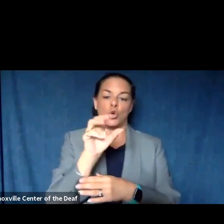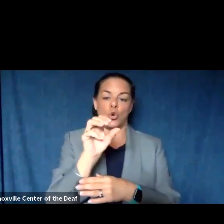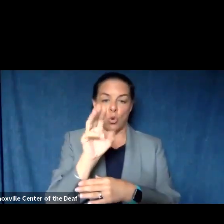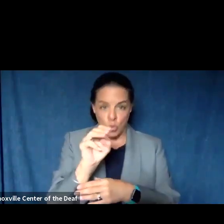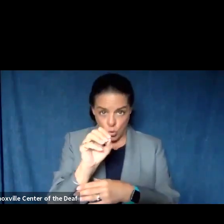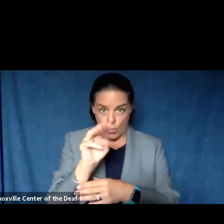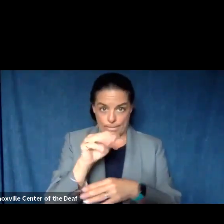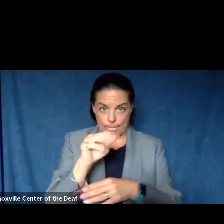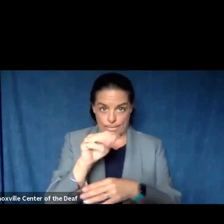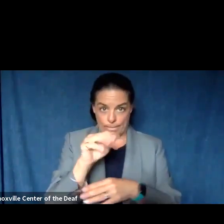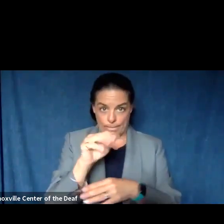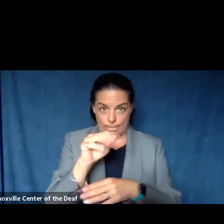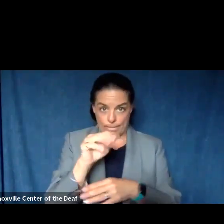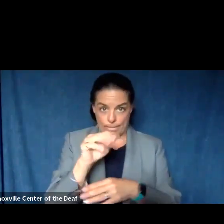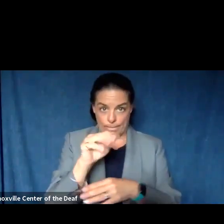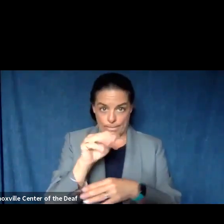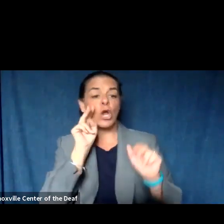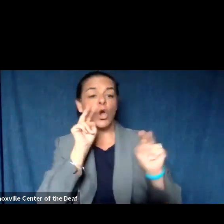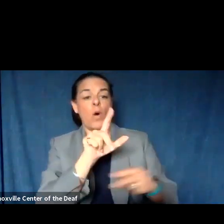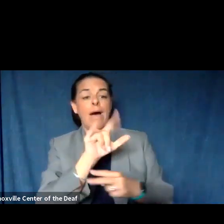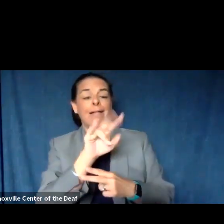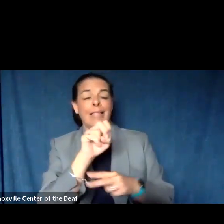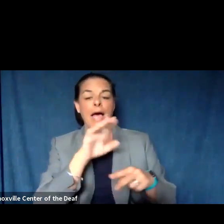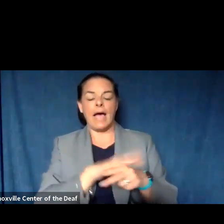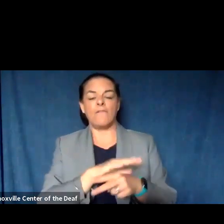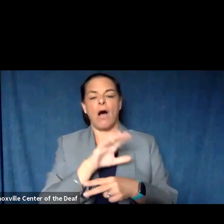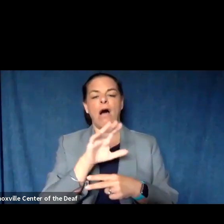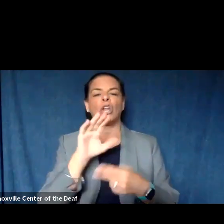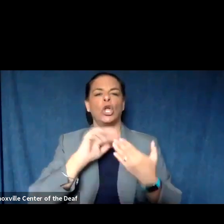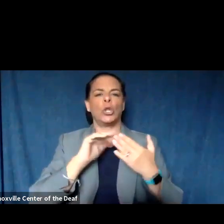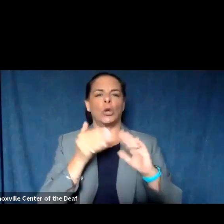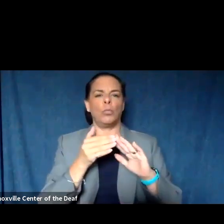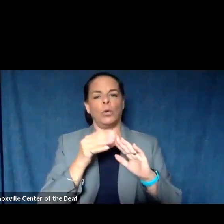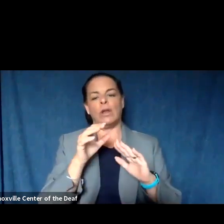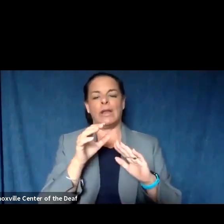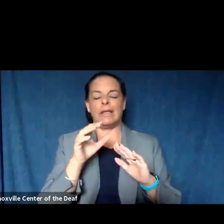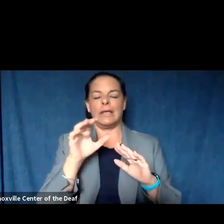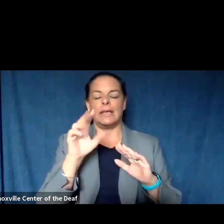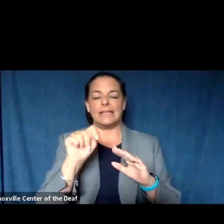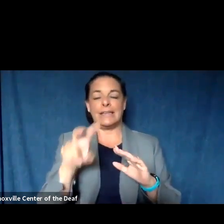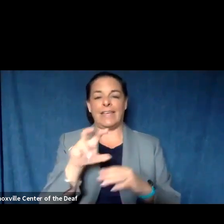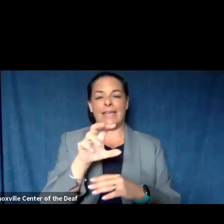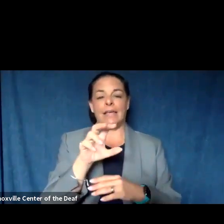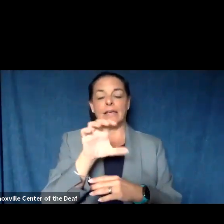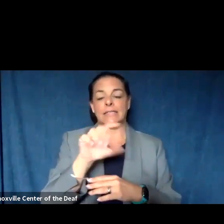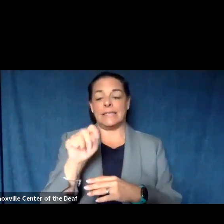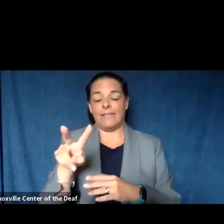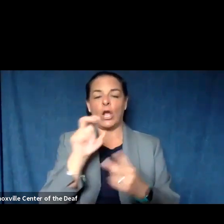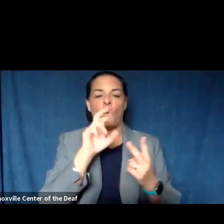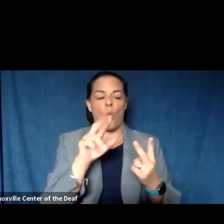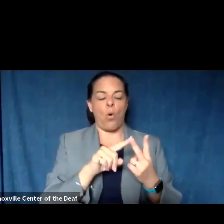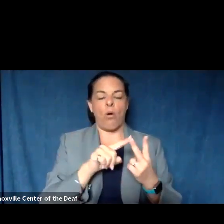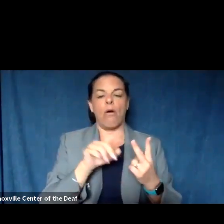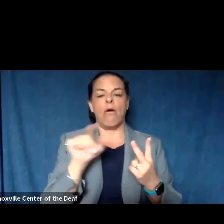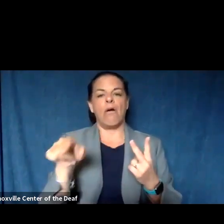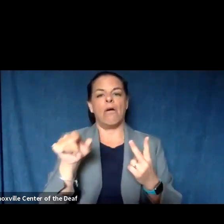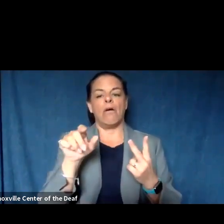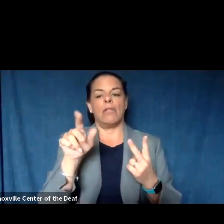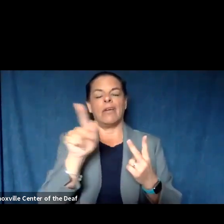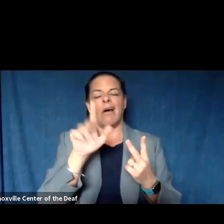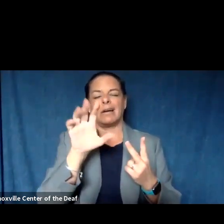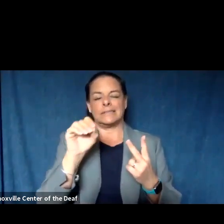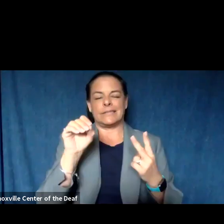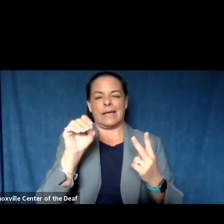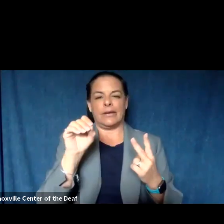meeting live on Knox County's YouTube channel or the Knox County website. The meeting will also be televised live on